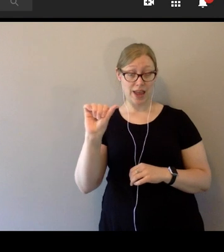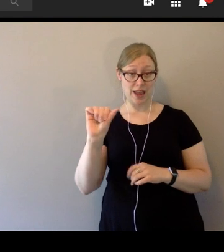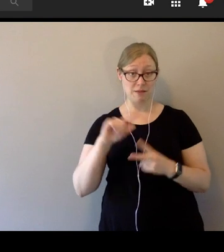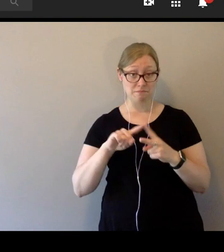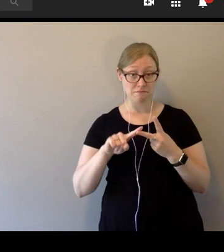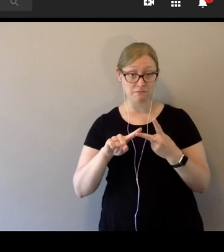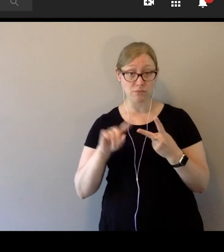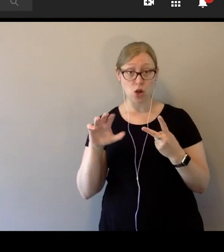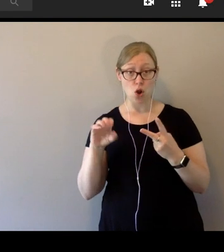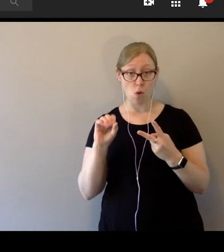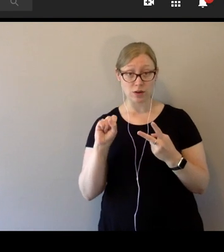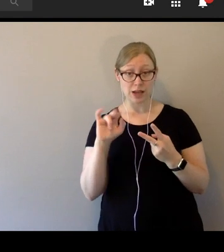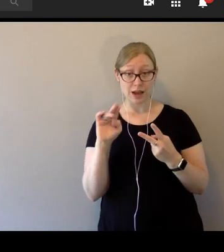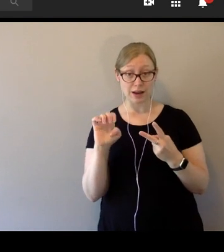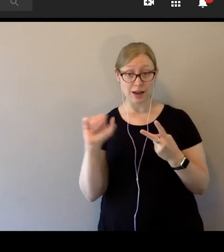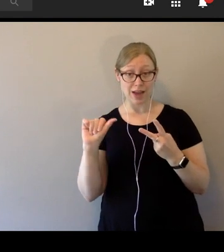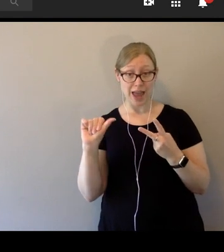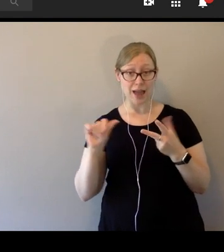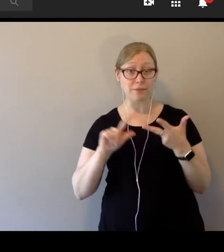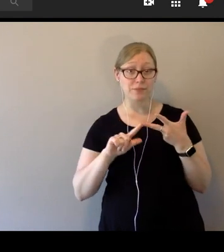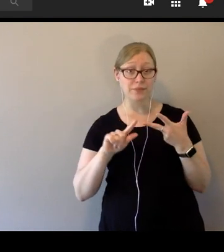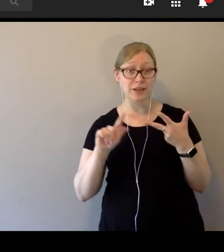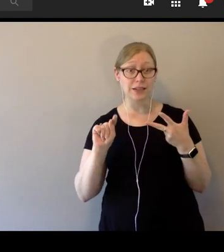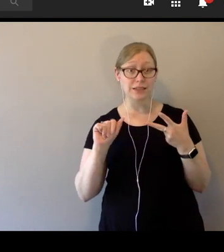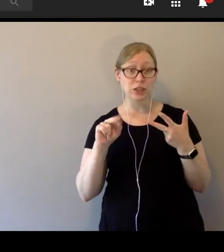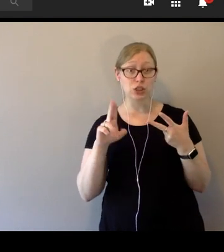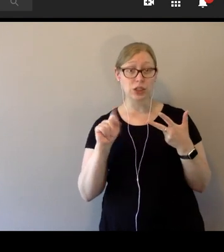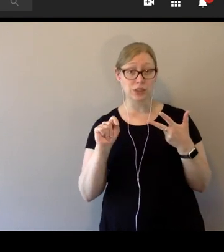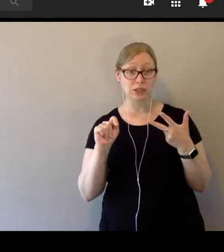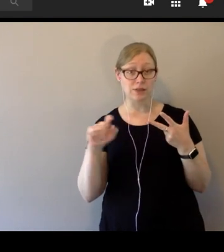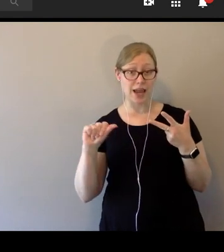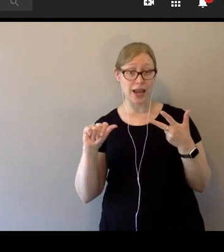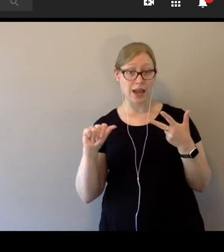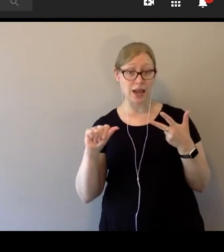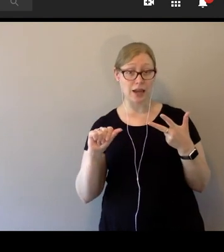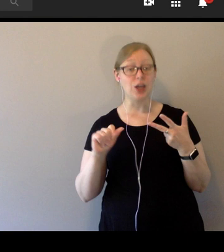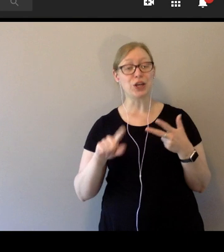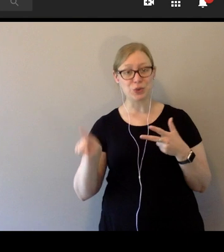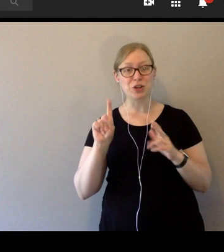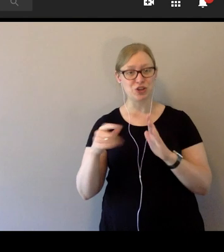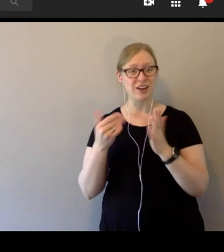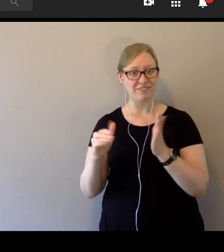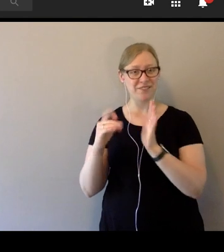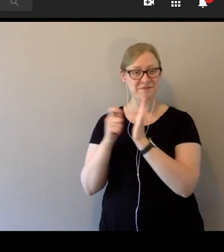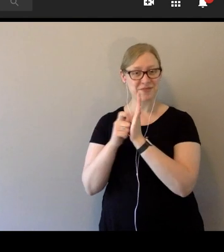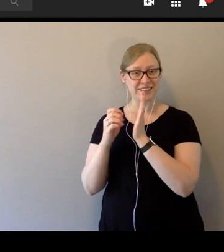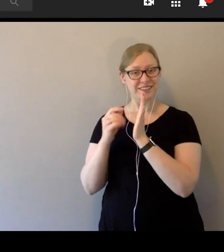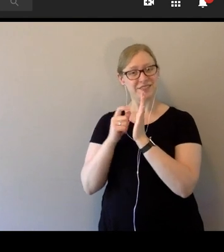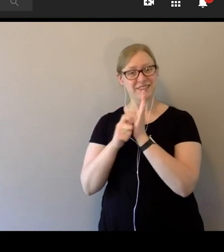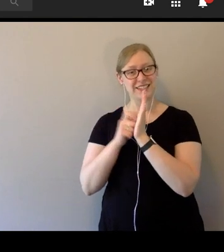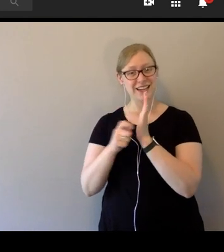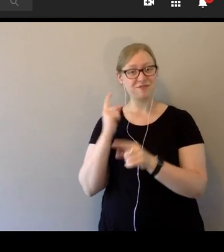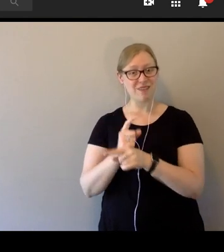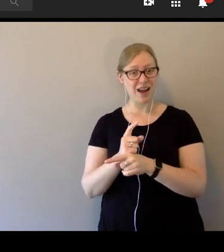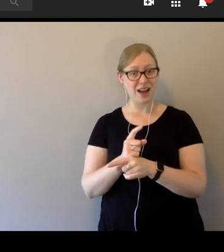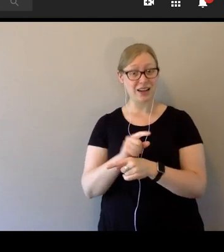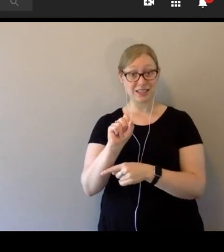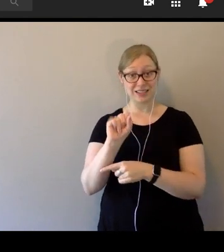A, and the tangent of A. So in your notes, you should have the ratios. The sine is opposite